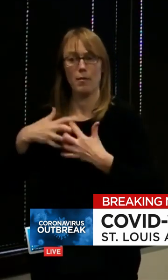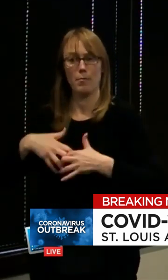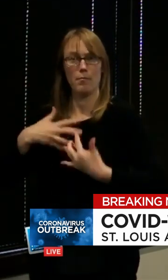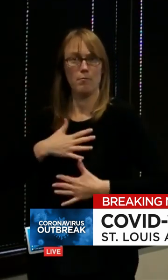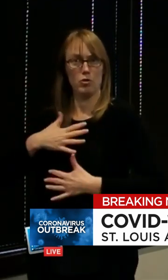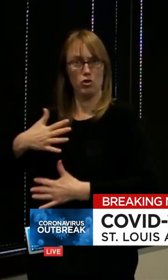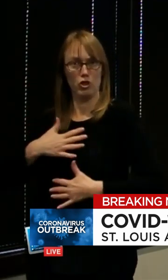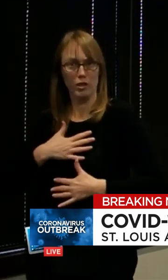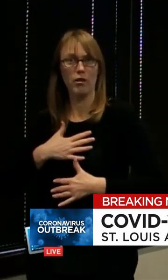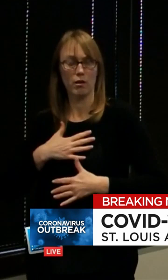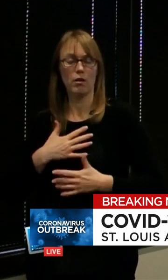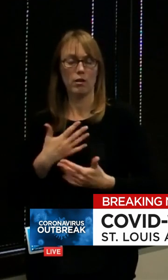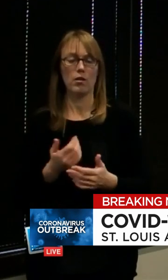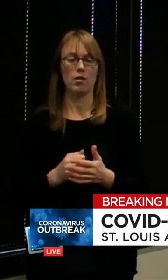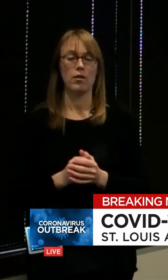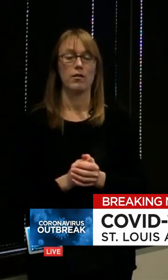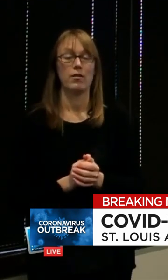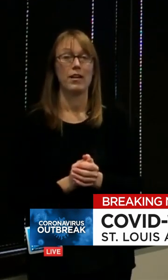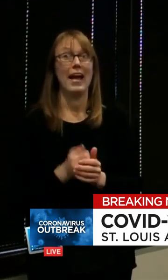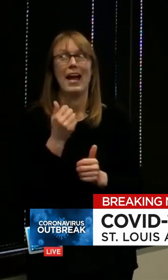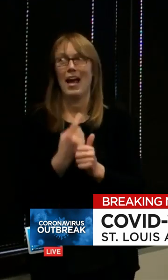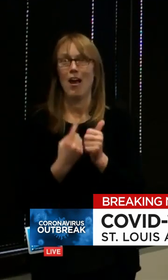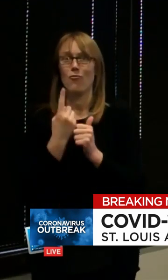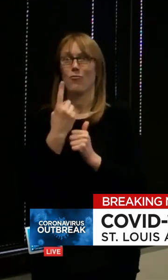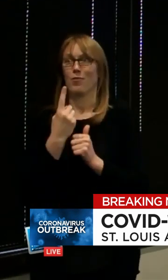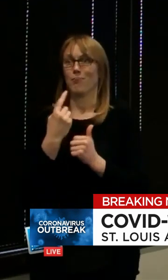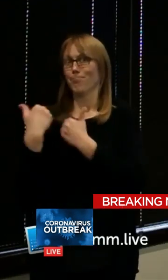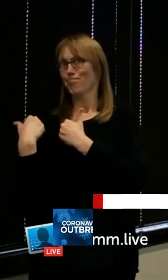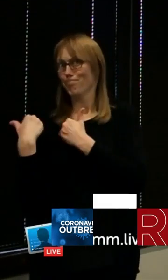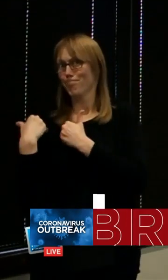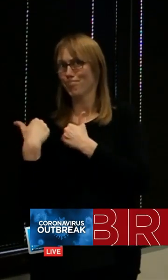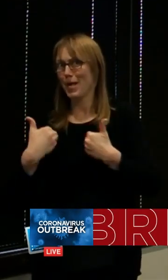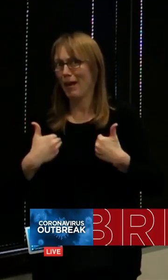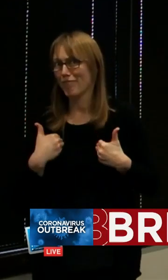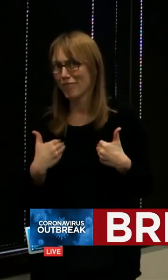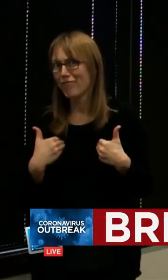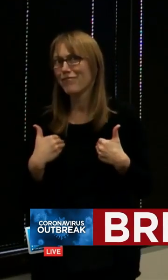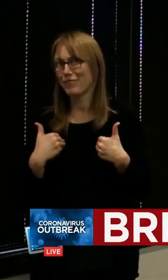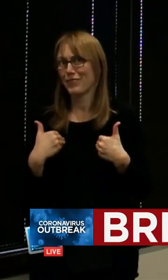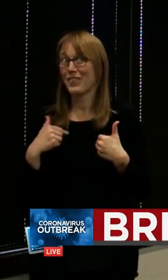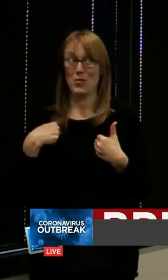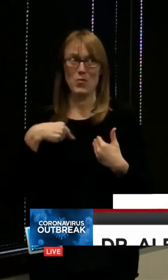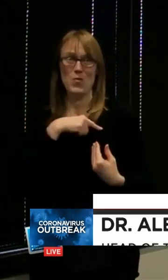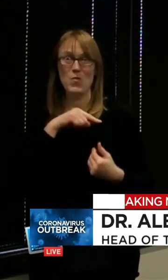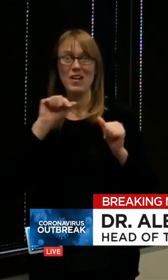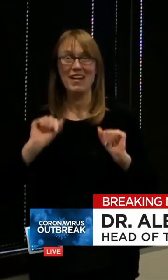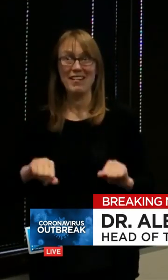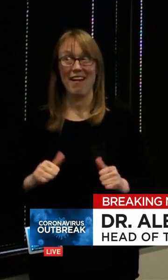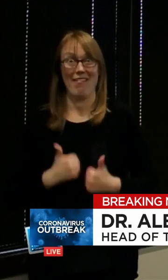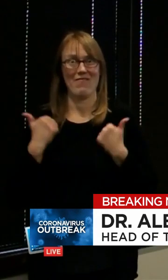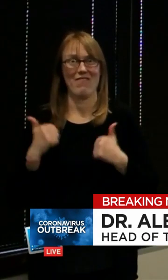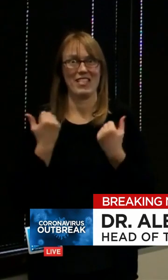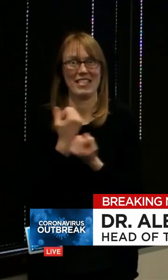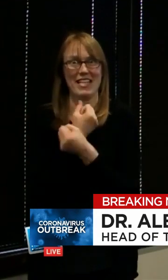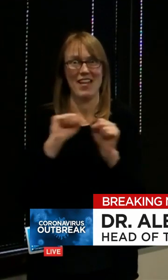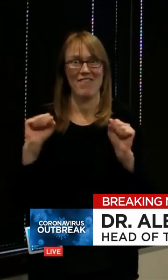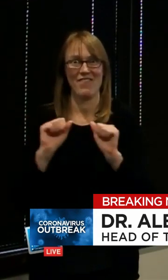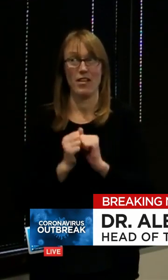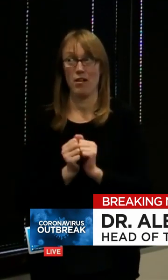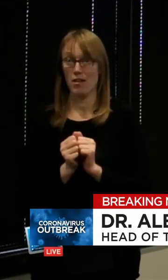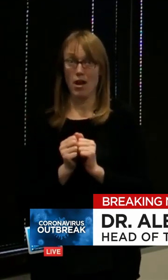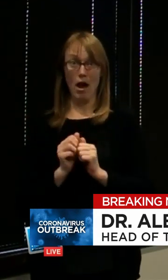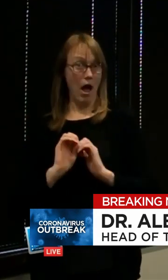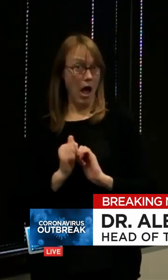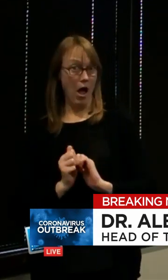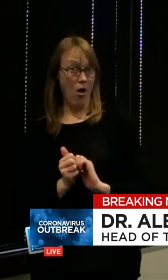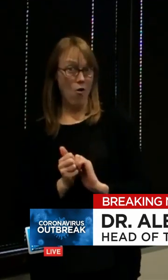save lives if we all do our part, and the biggest part really comes from the community. So keep that in mind.